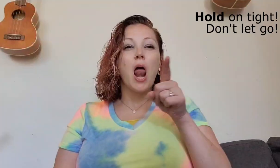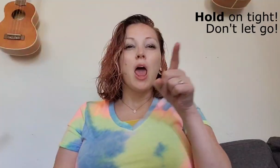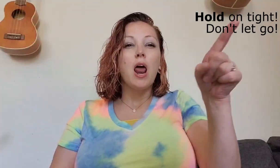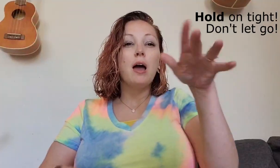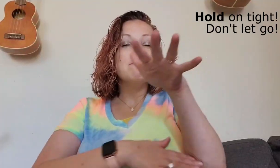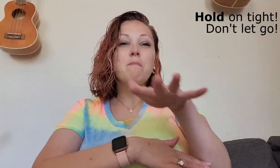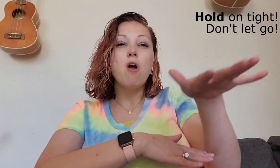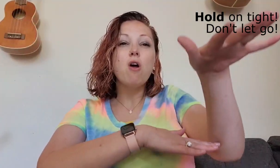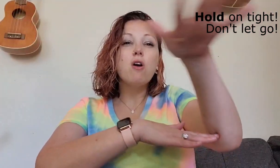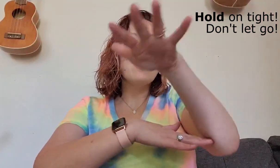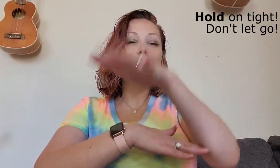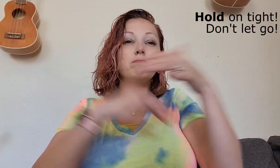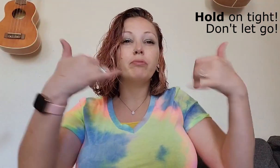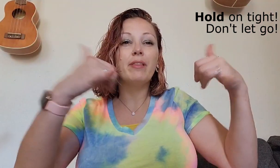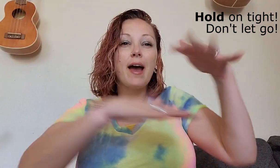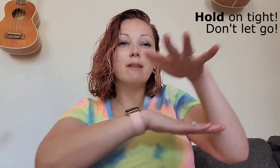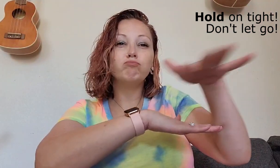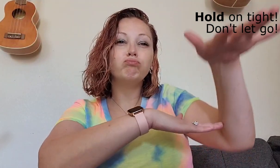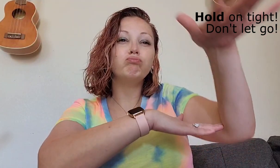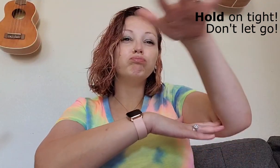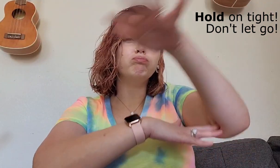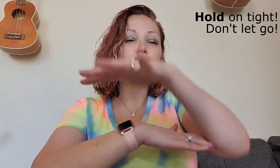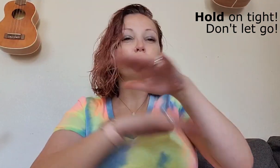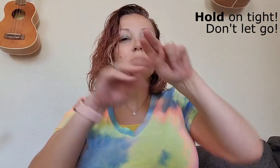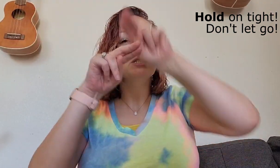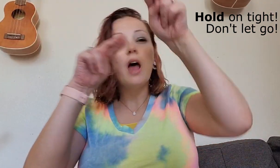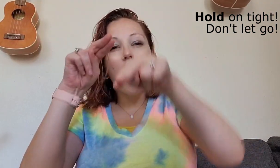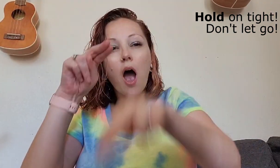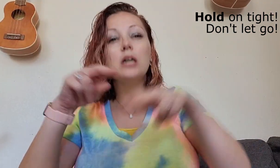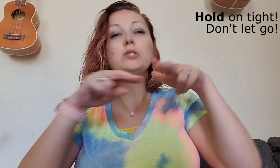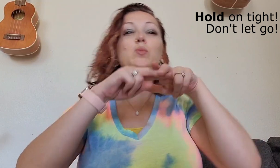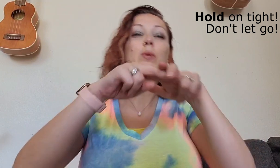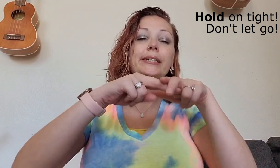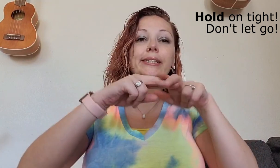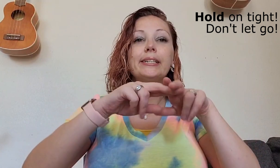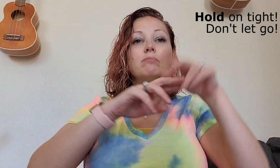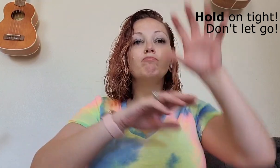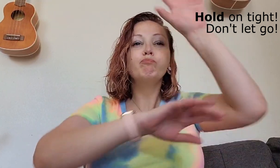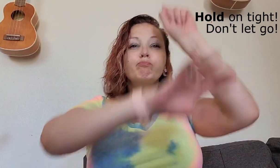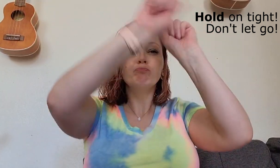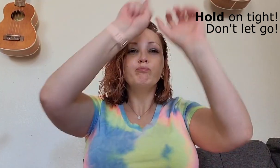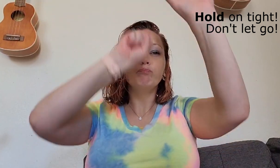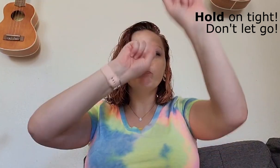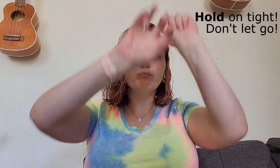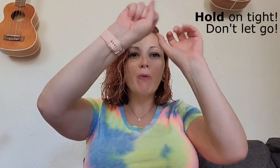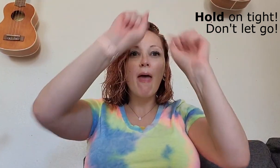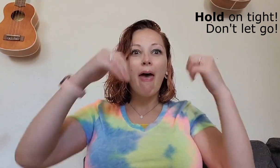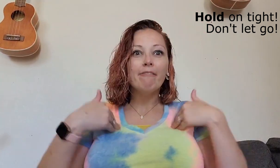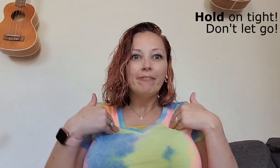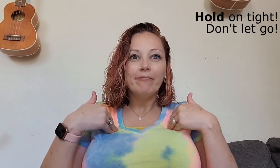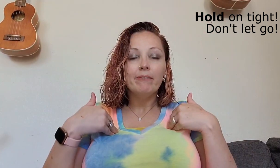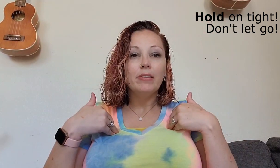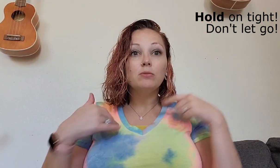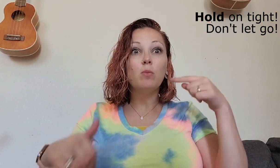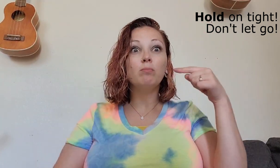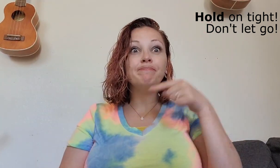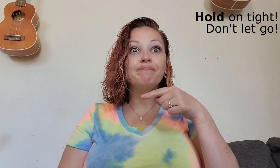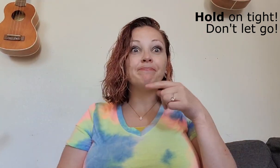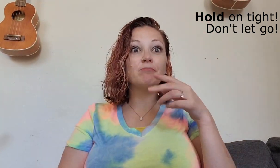In the distance, I could see a playground, and they had a slide and swings, and they had monkey bars you could